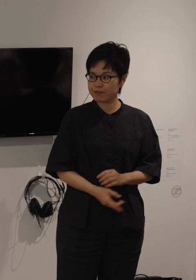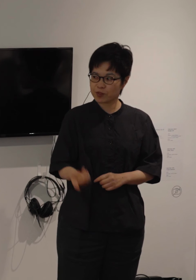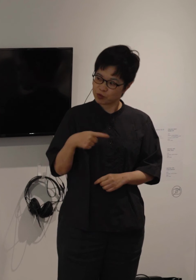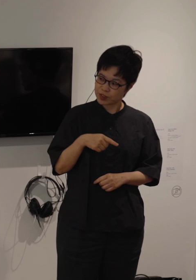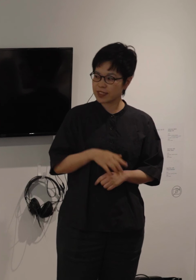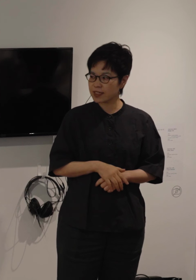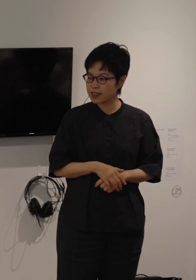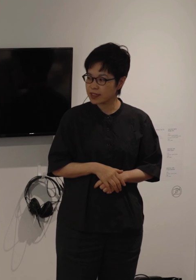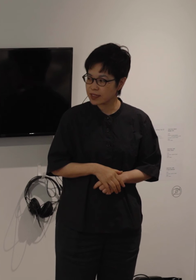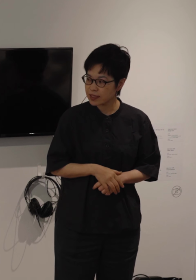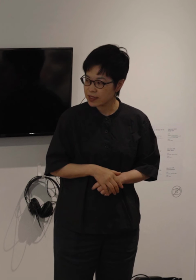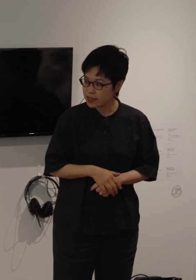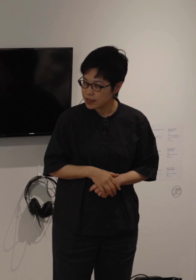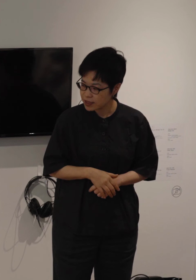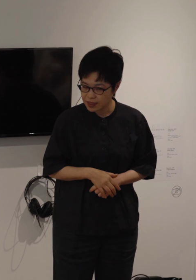that is Kathy Ward.